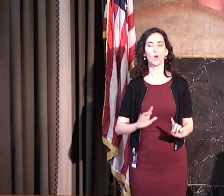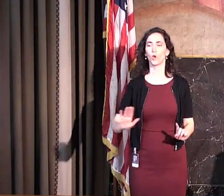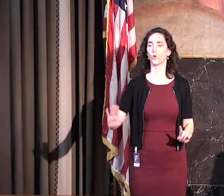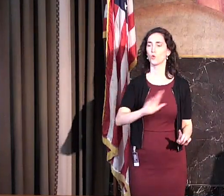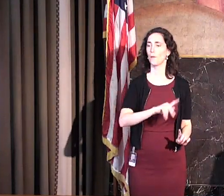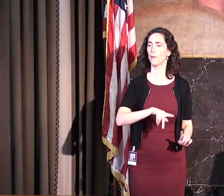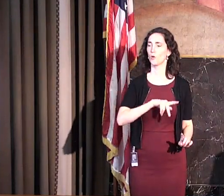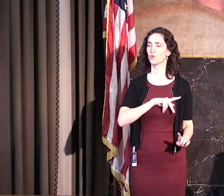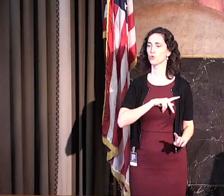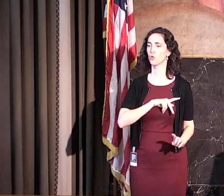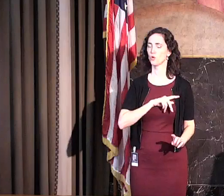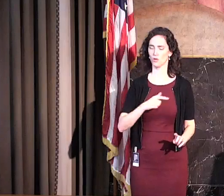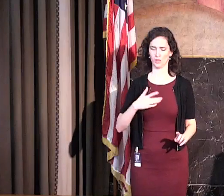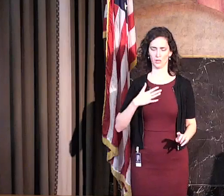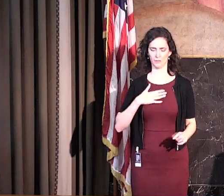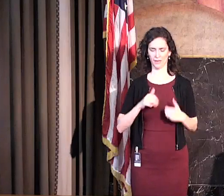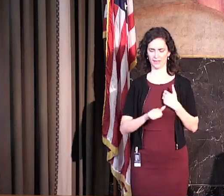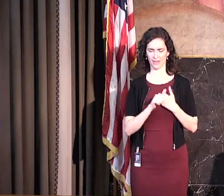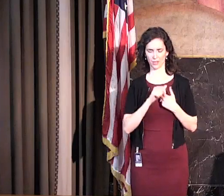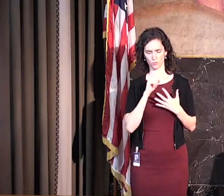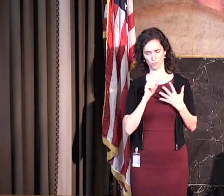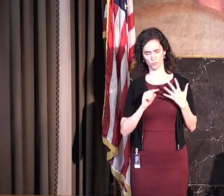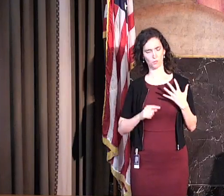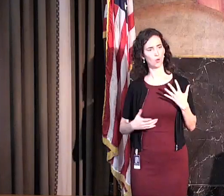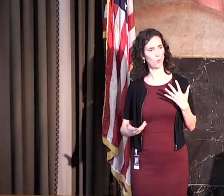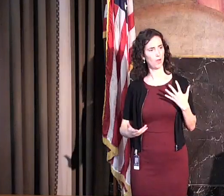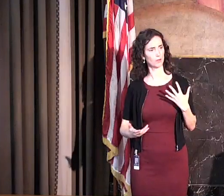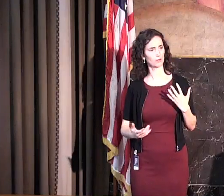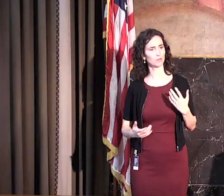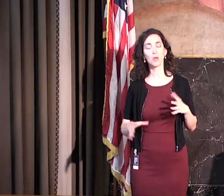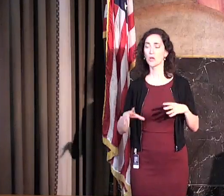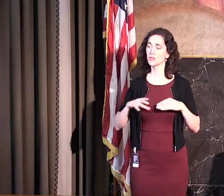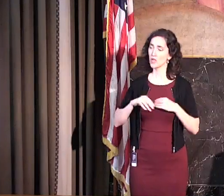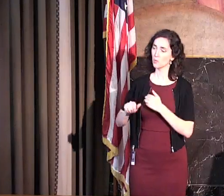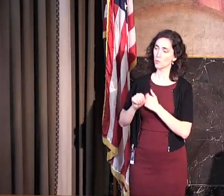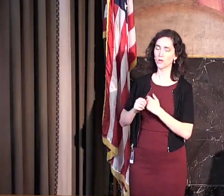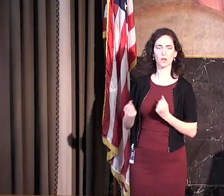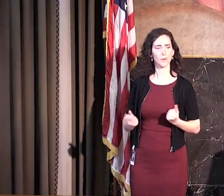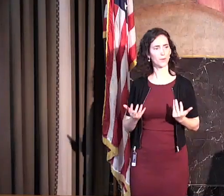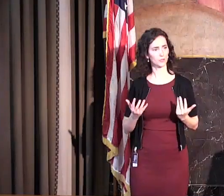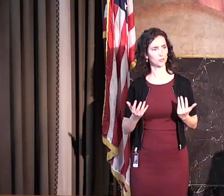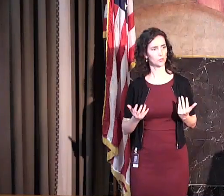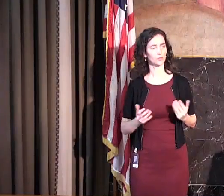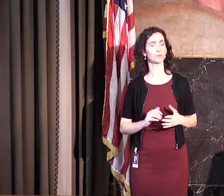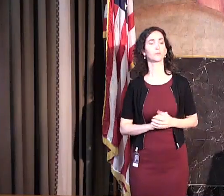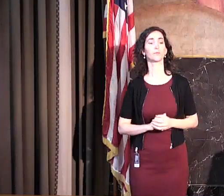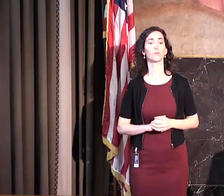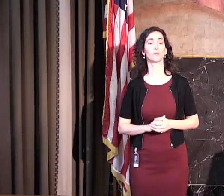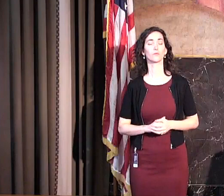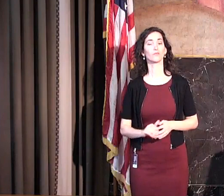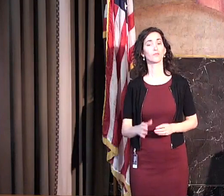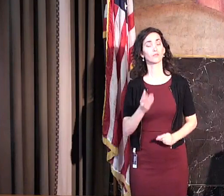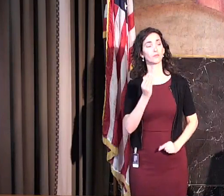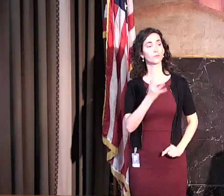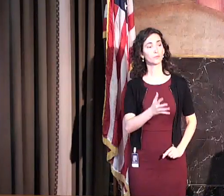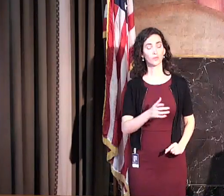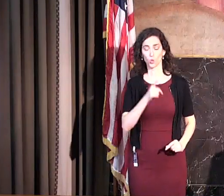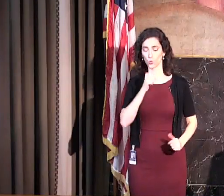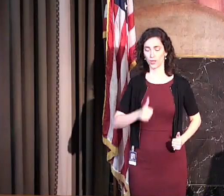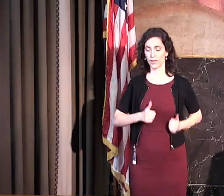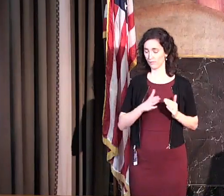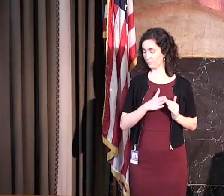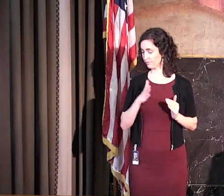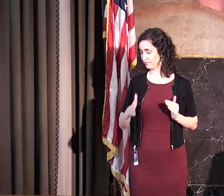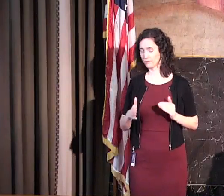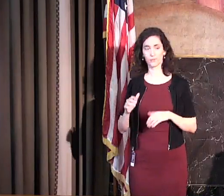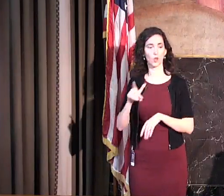personal risk analysis and how much risk you're comfortable with. I'll tell you, neighbors of mine and